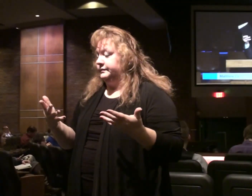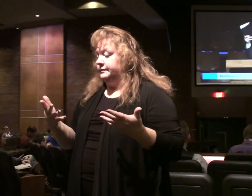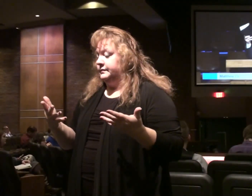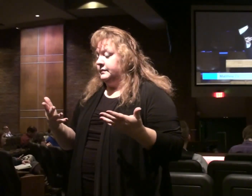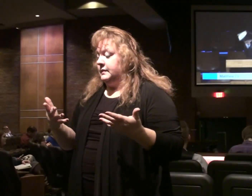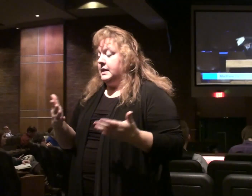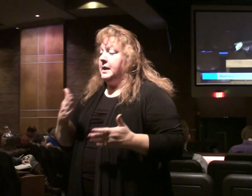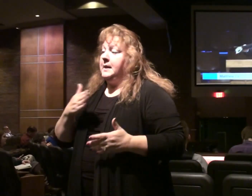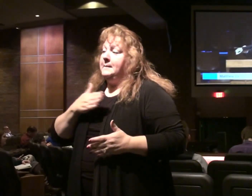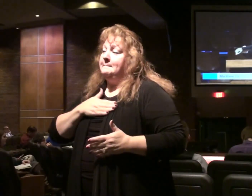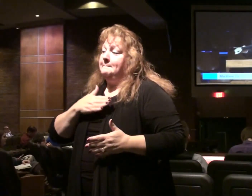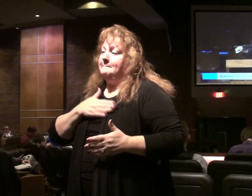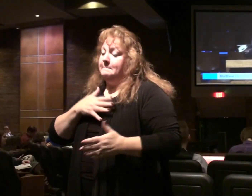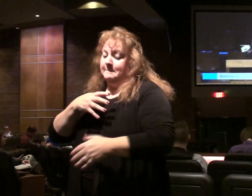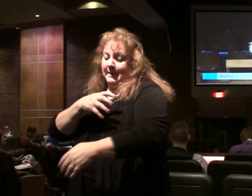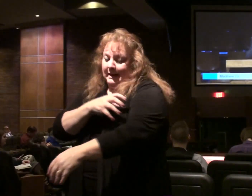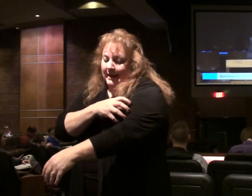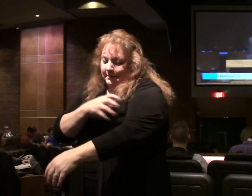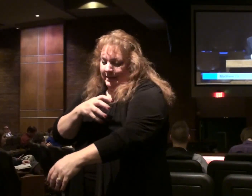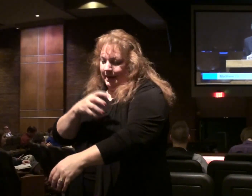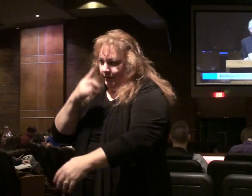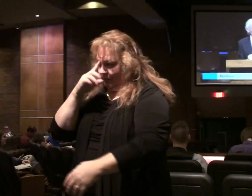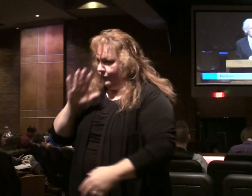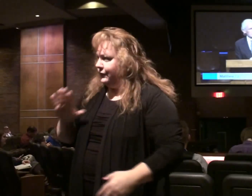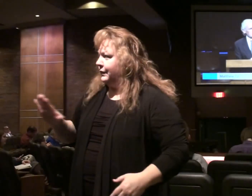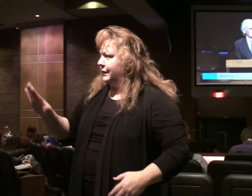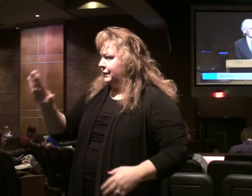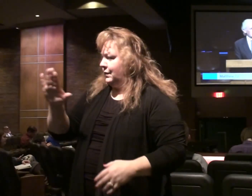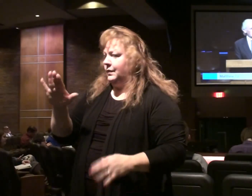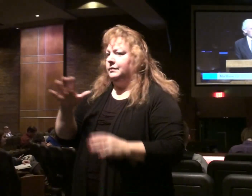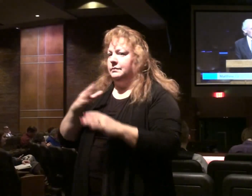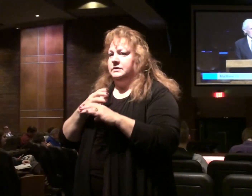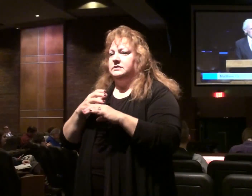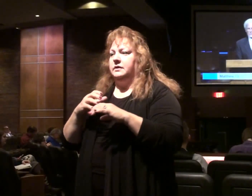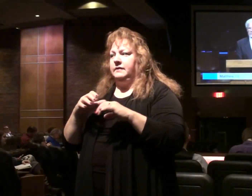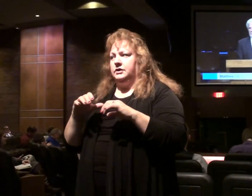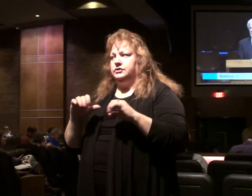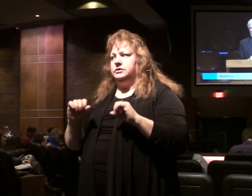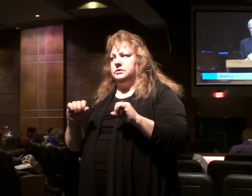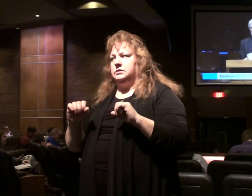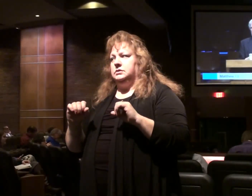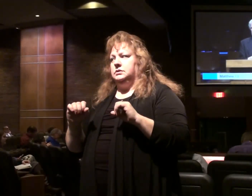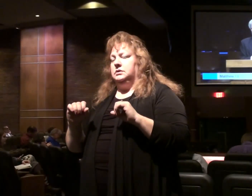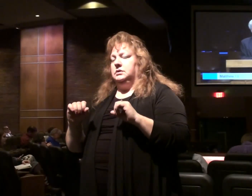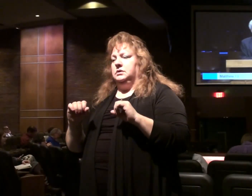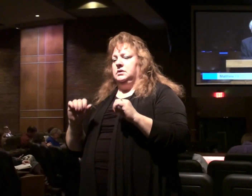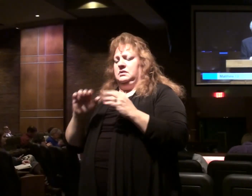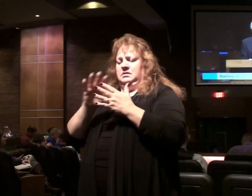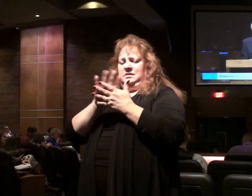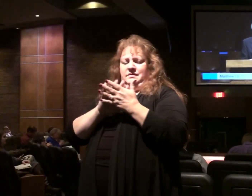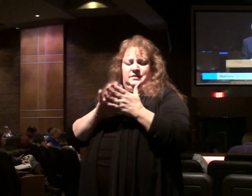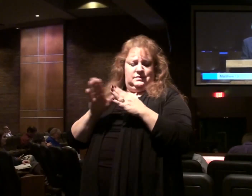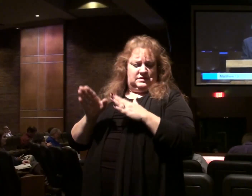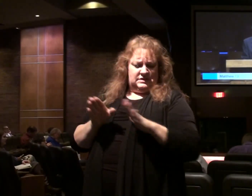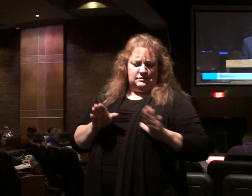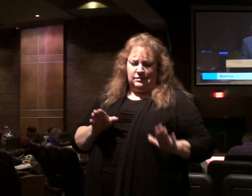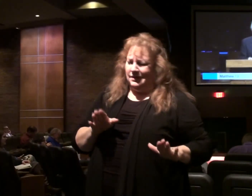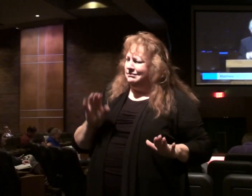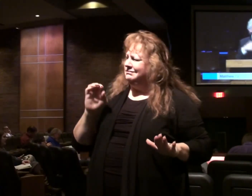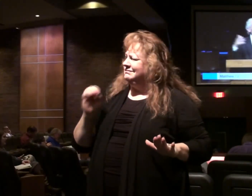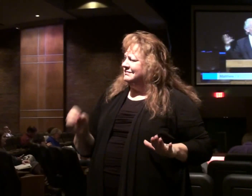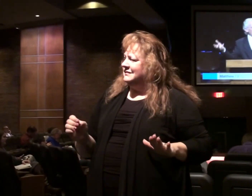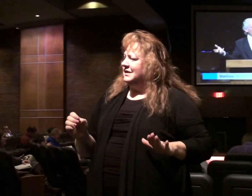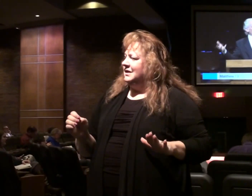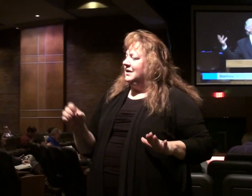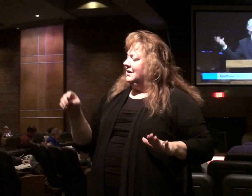which is my power for salvation. I shouldn't be confused what the devil's plan is. So